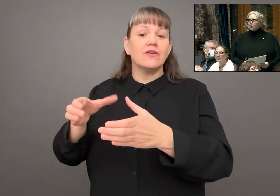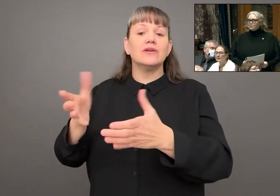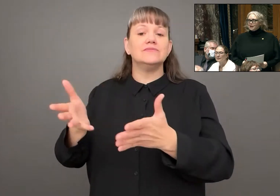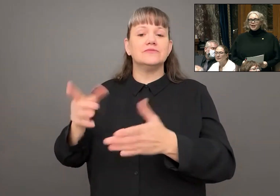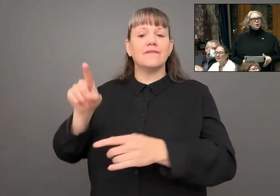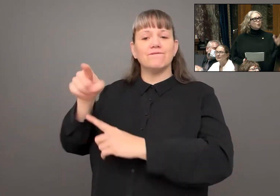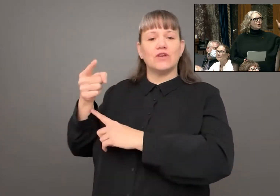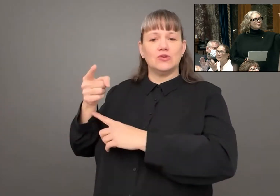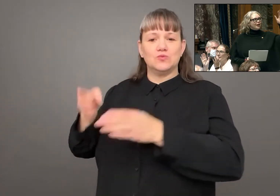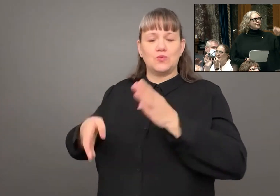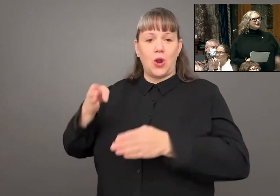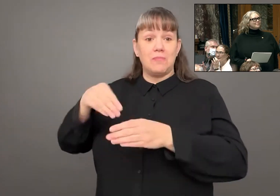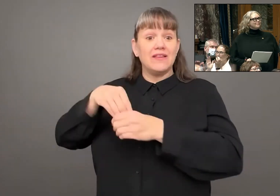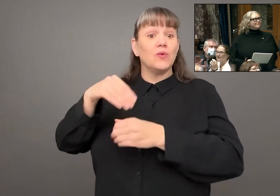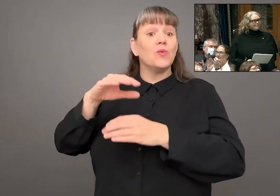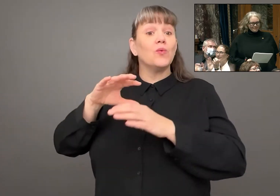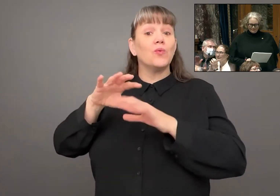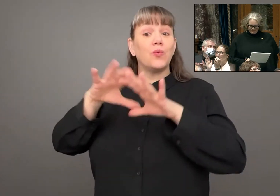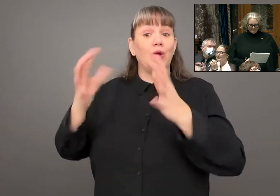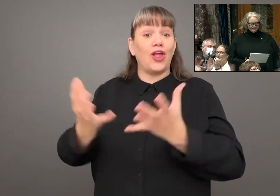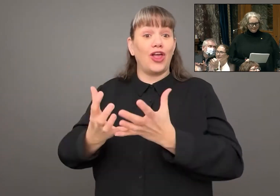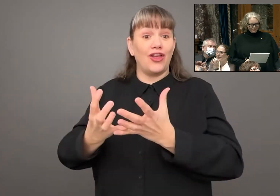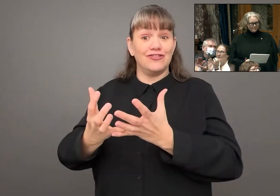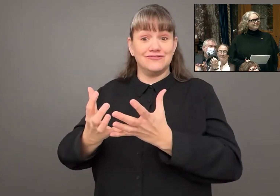Please join me in a warm welcome